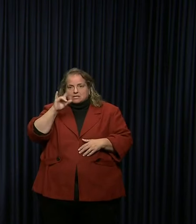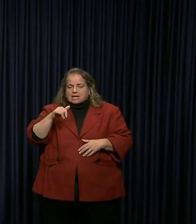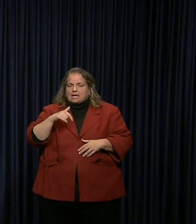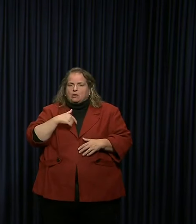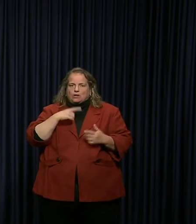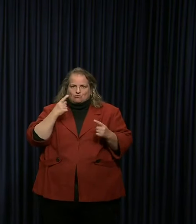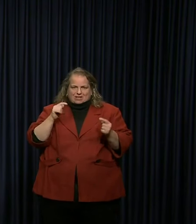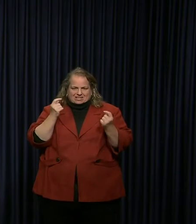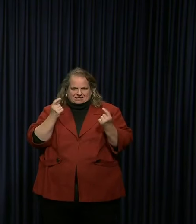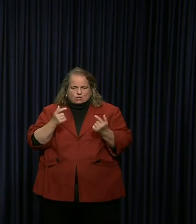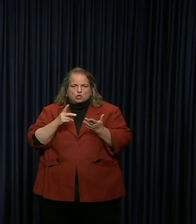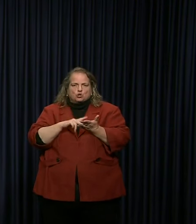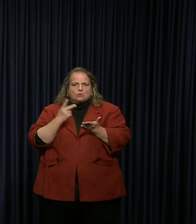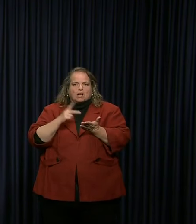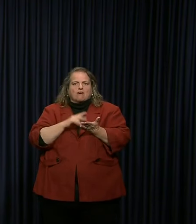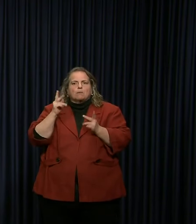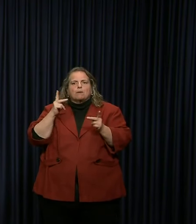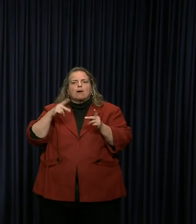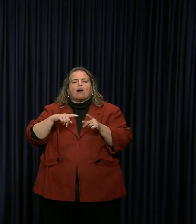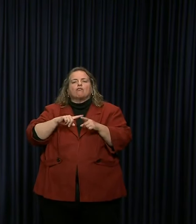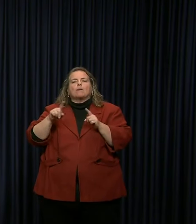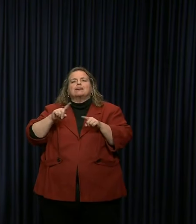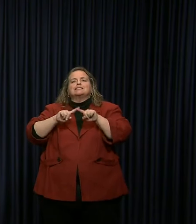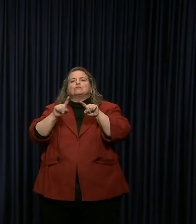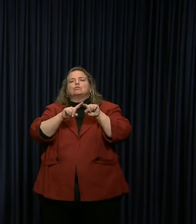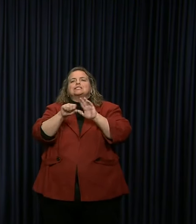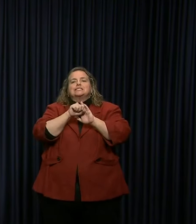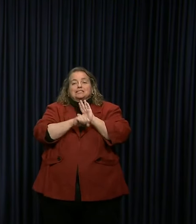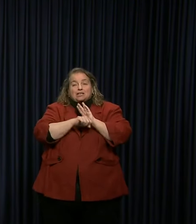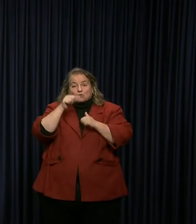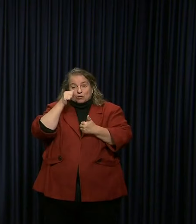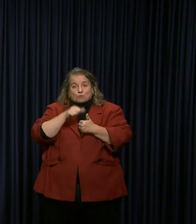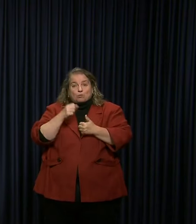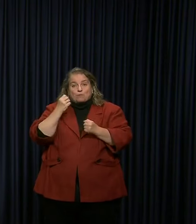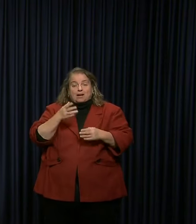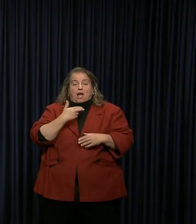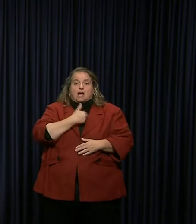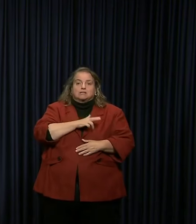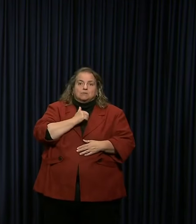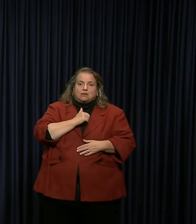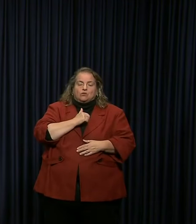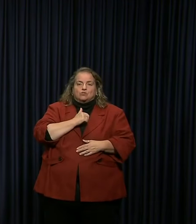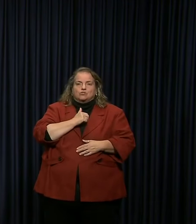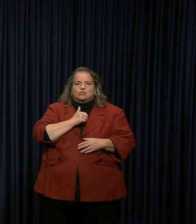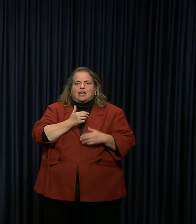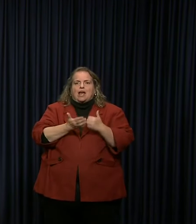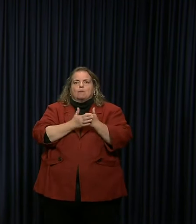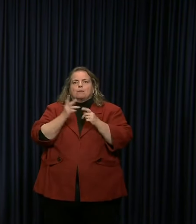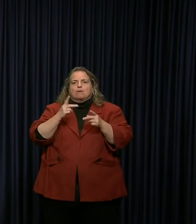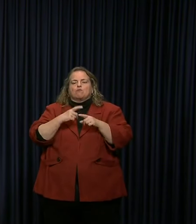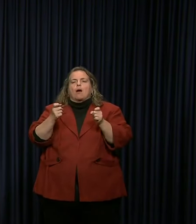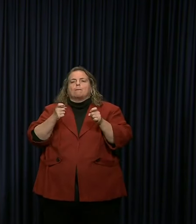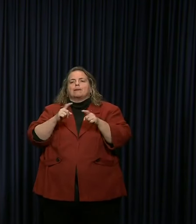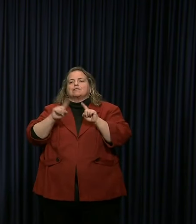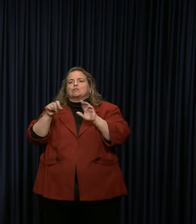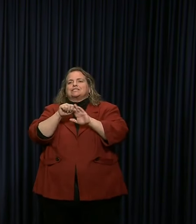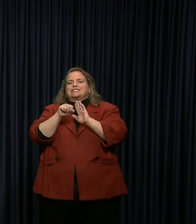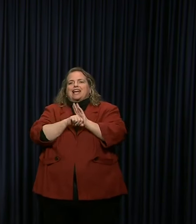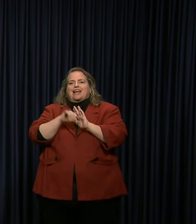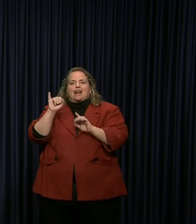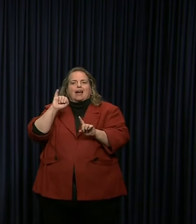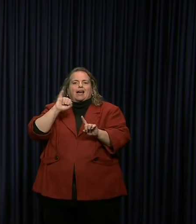and folks from other states, because remember, a lot of our hospitals are also helping people from